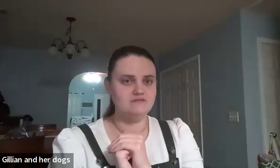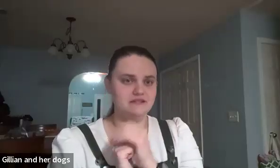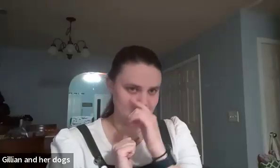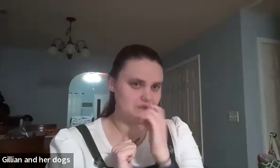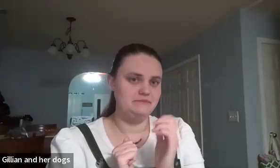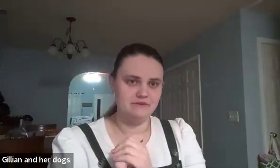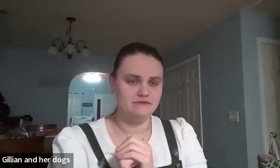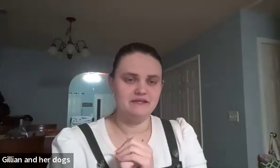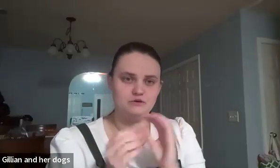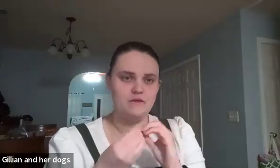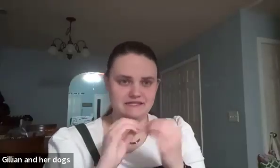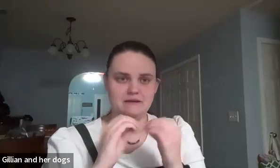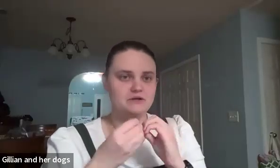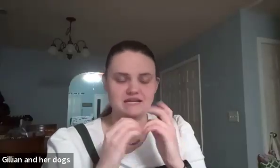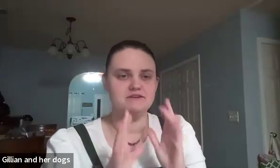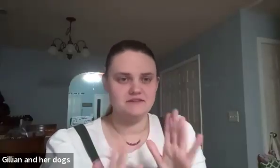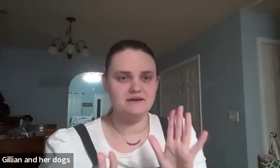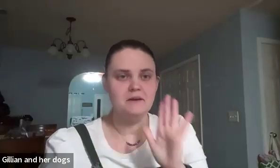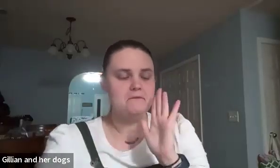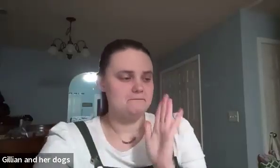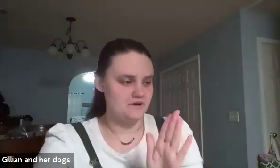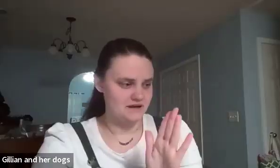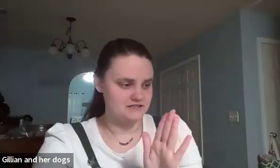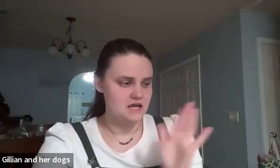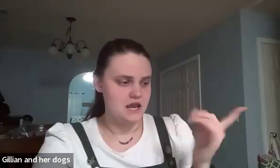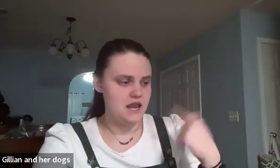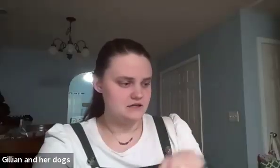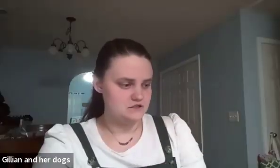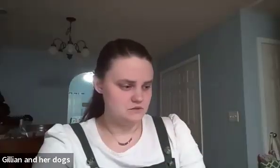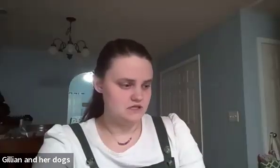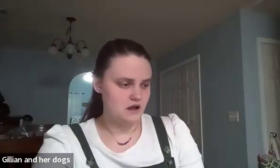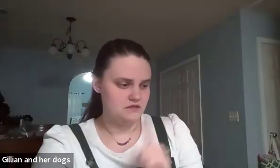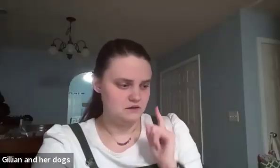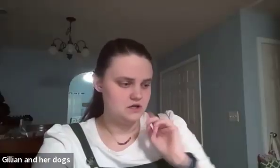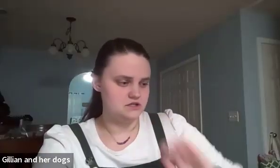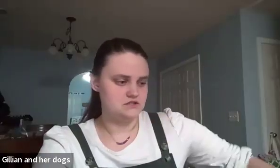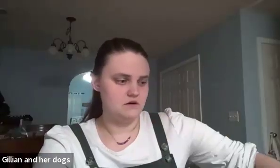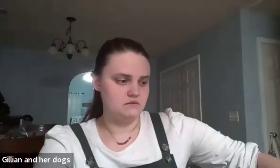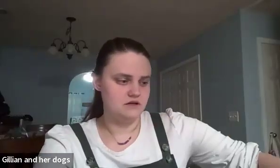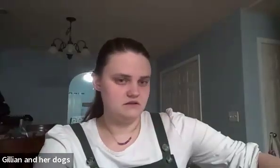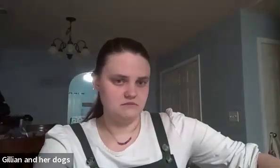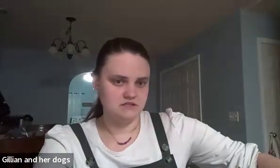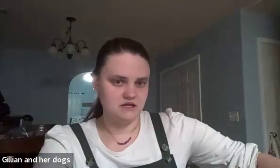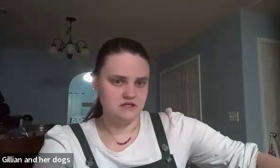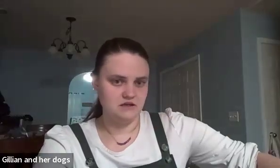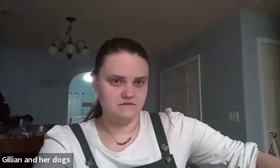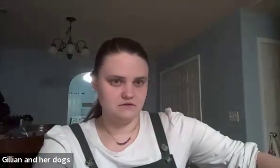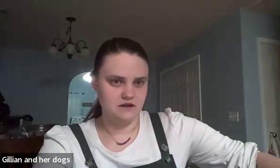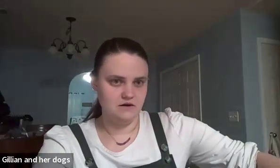have literally been with me doing all these numbers and everything. But next week, I think we're gonna start with, and Miss Katie, if you're there,